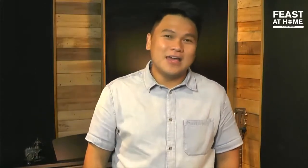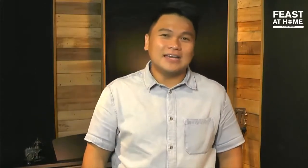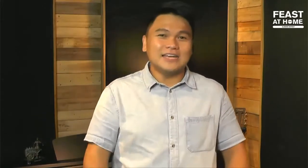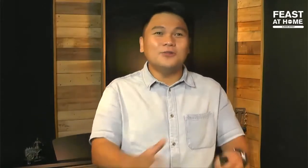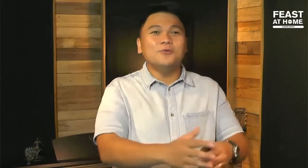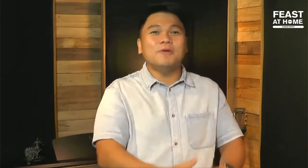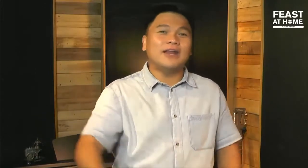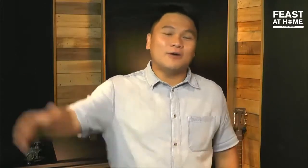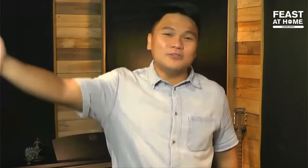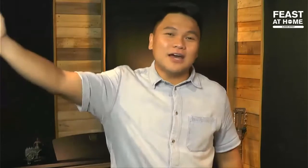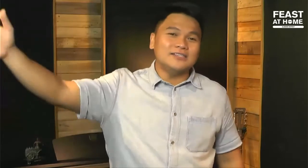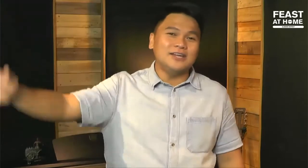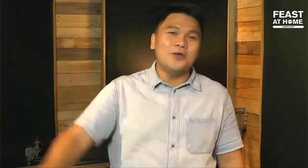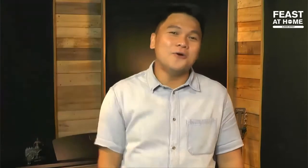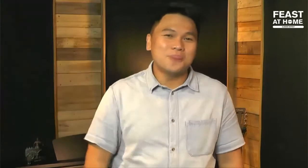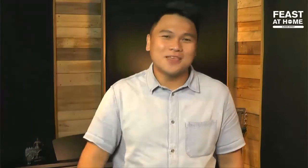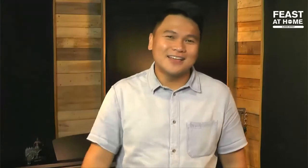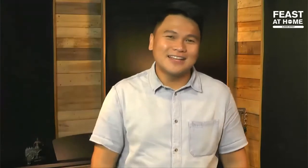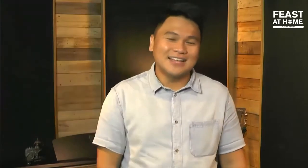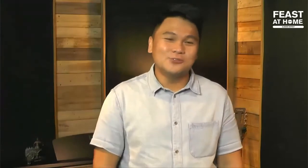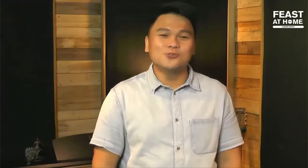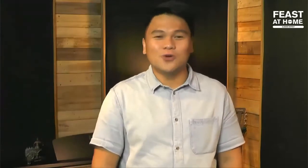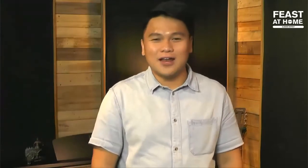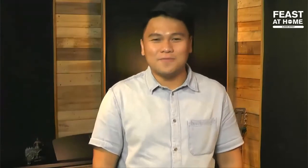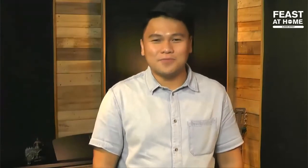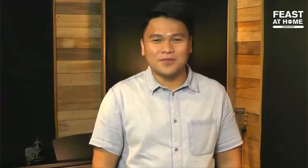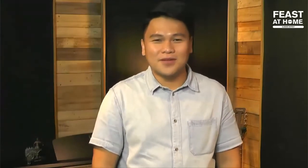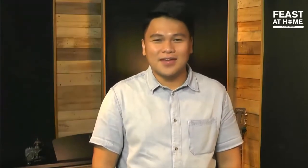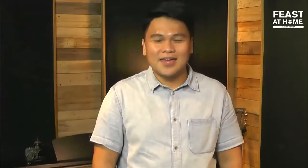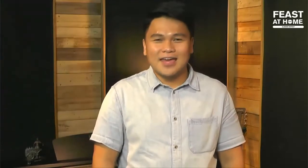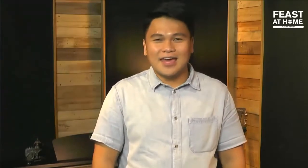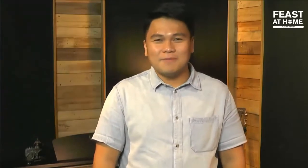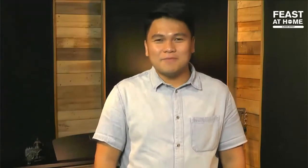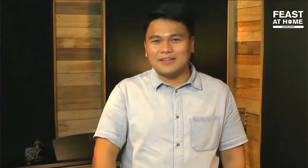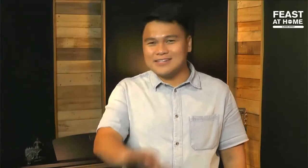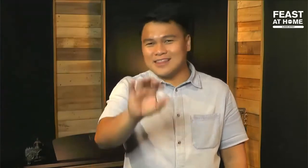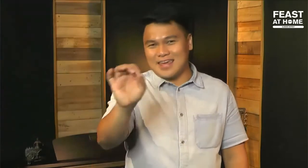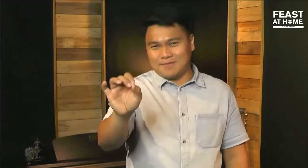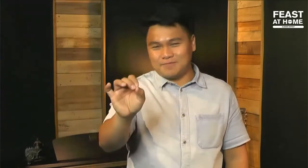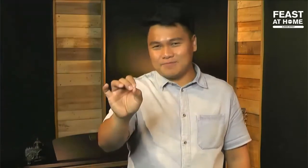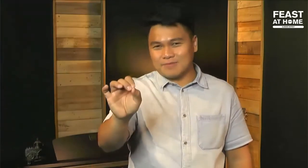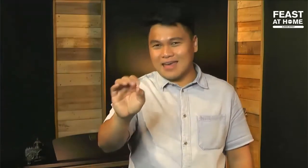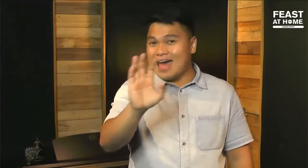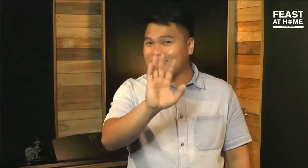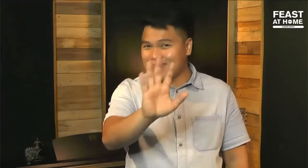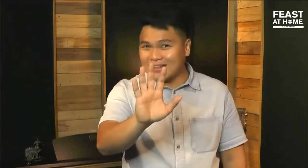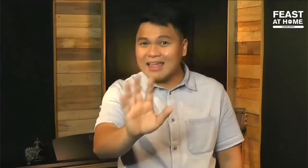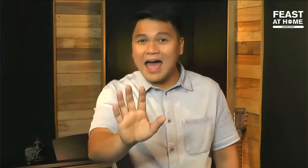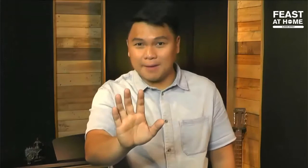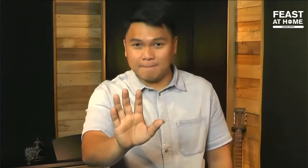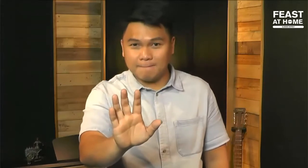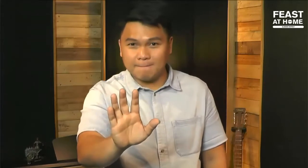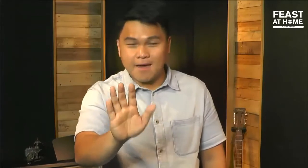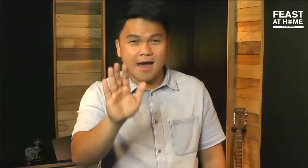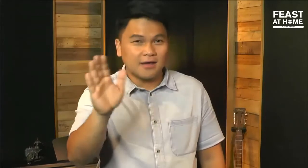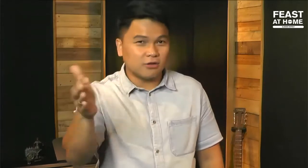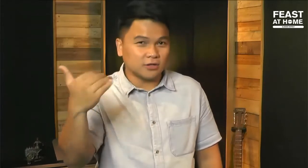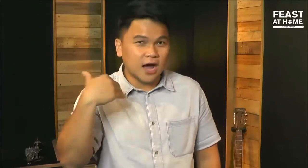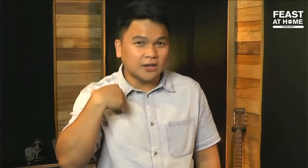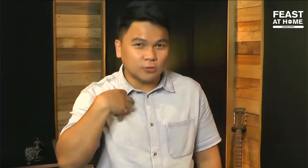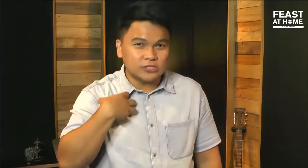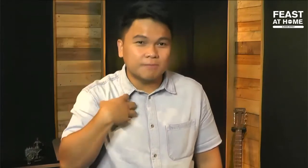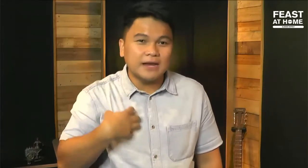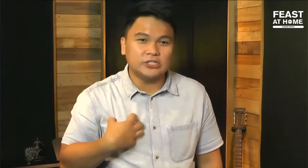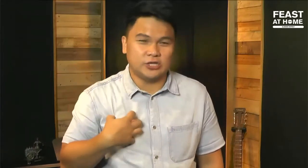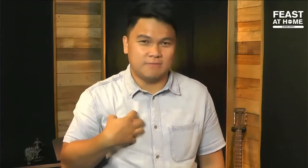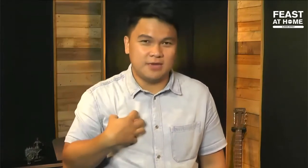ninyo. Kasi nandun pa rin ako sa casino, nagsusugal. But here's the thing. At that time, I thought